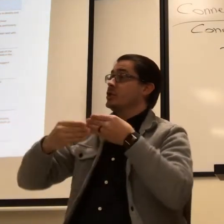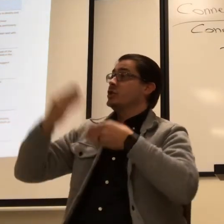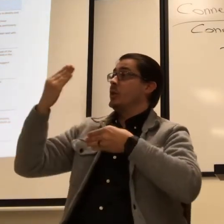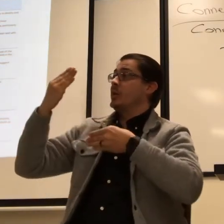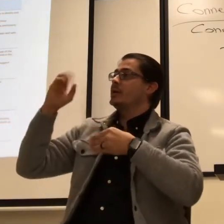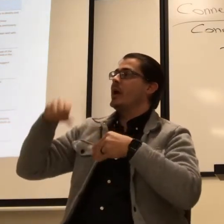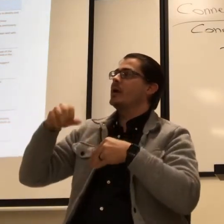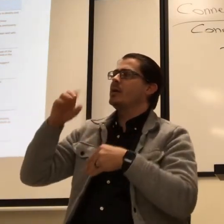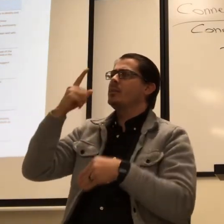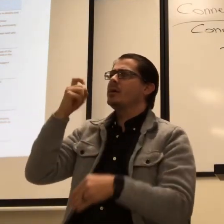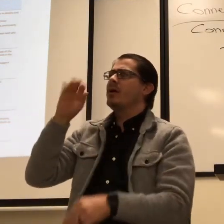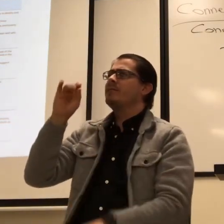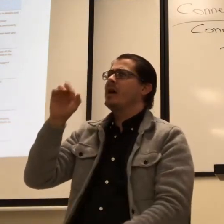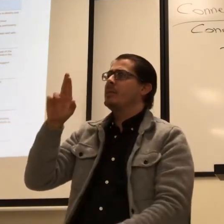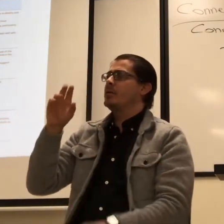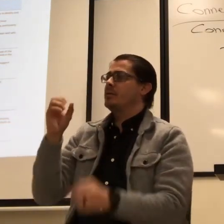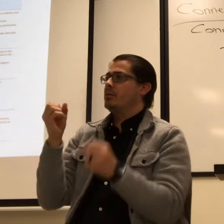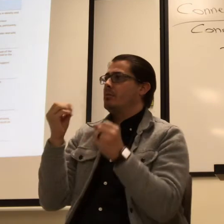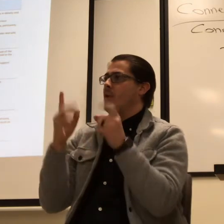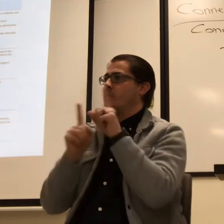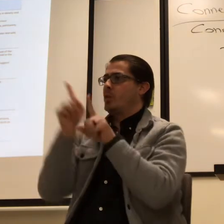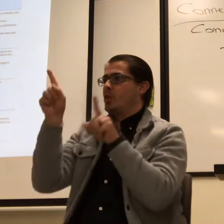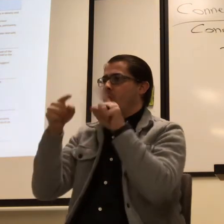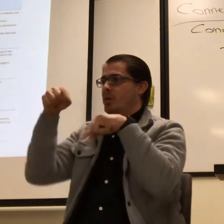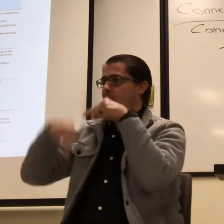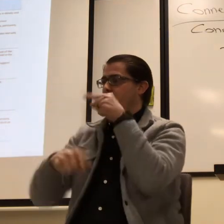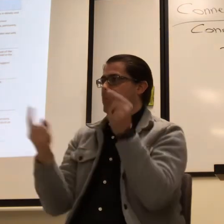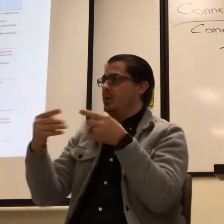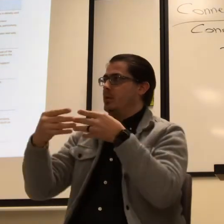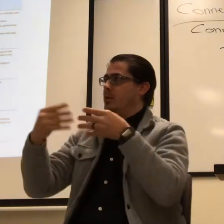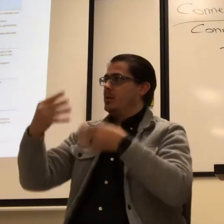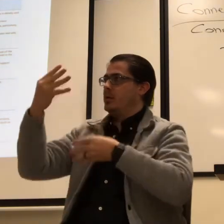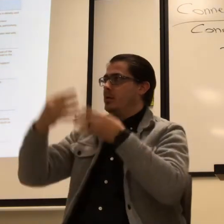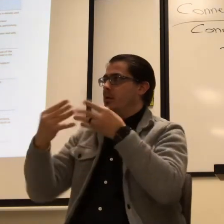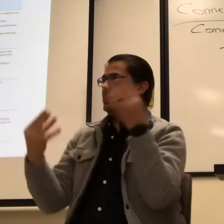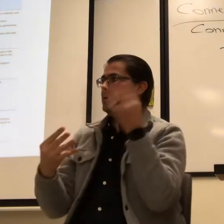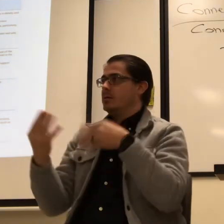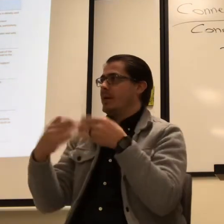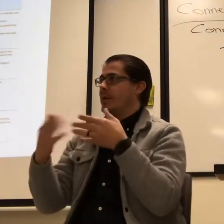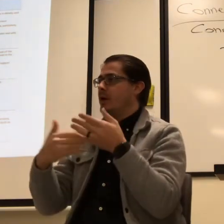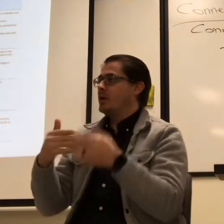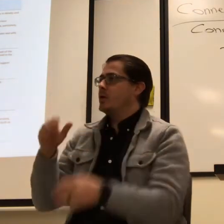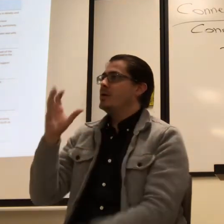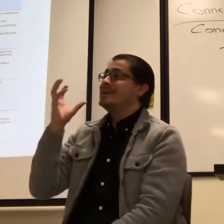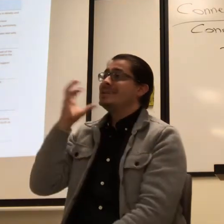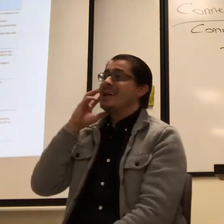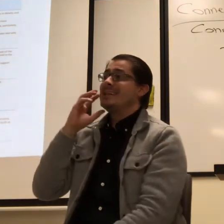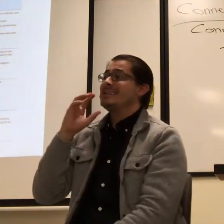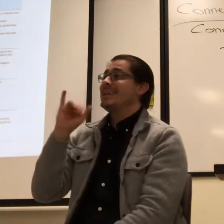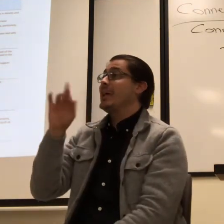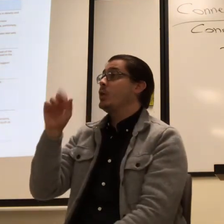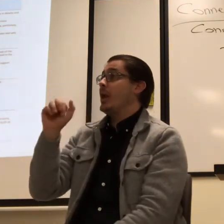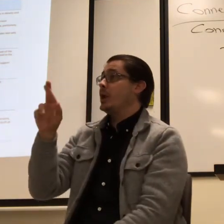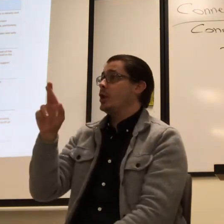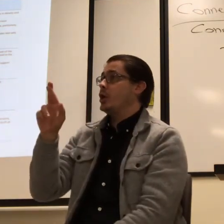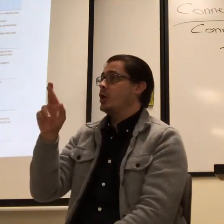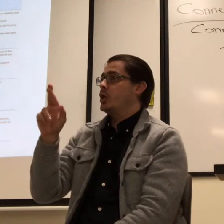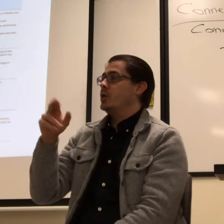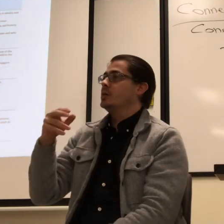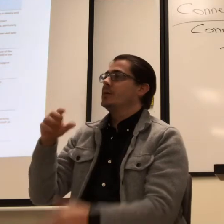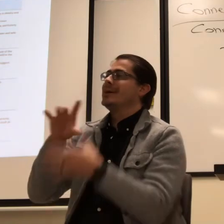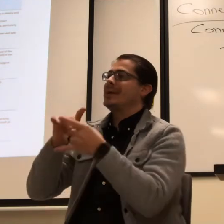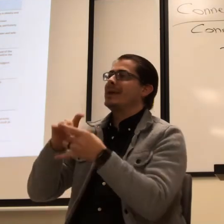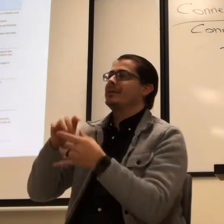because the fibers are in any direction you could possibly pull. So we say dense irregular connective